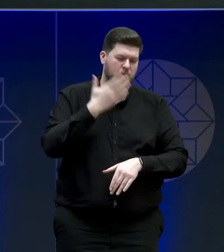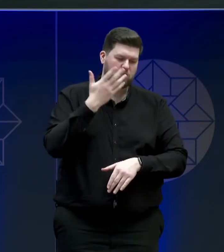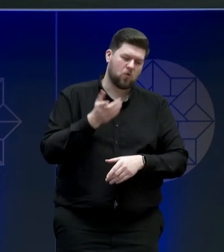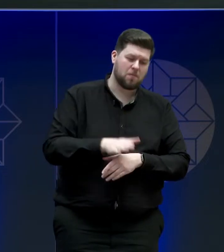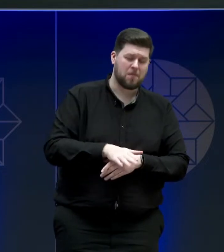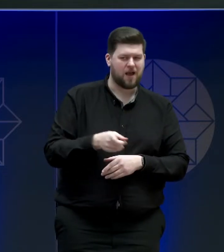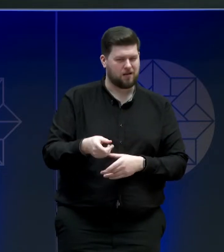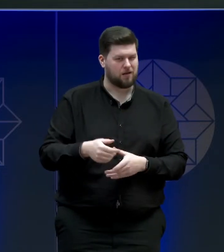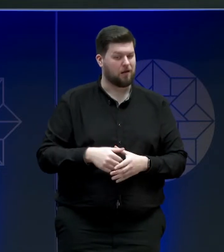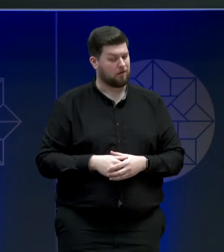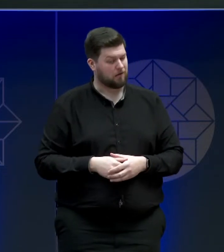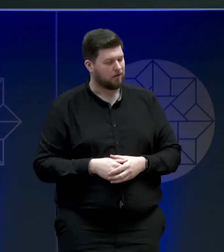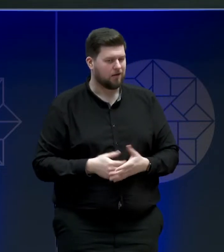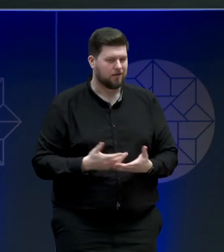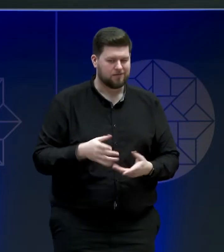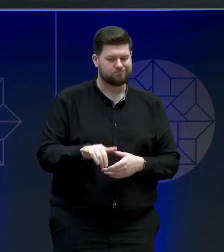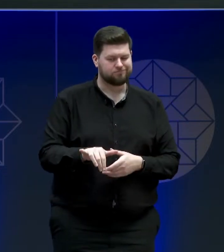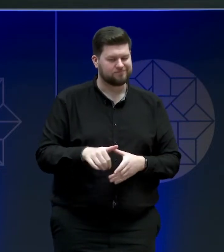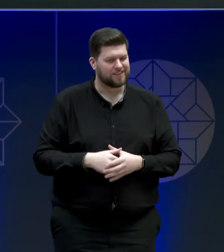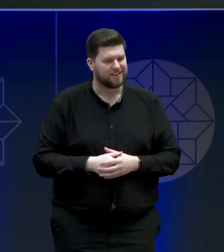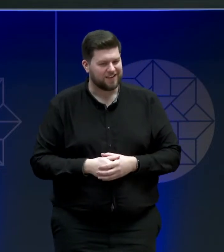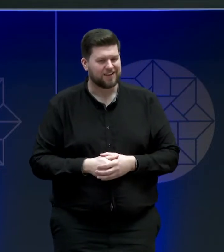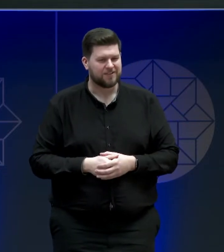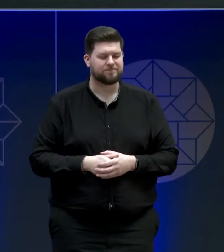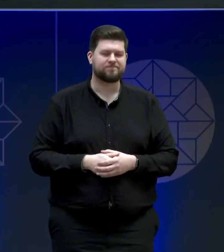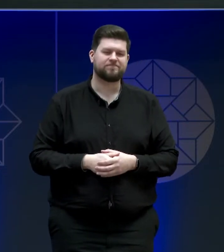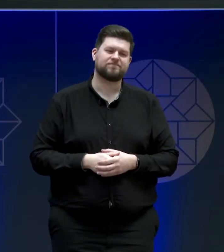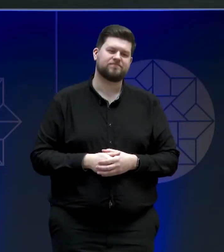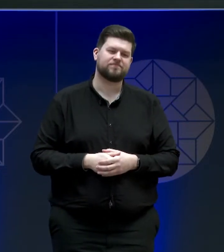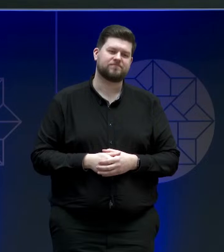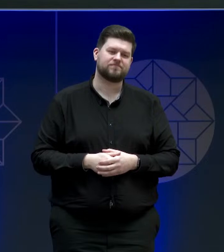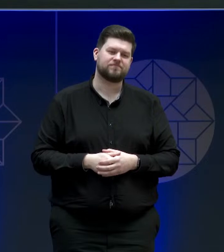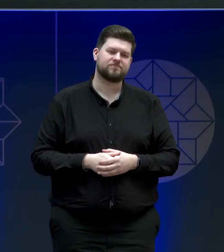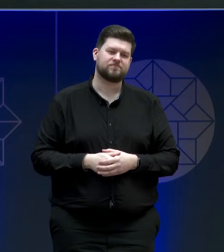was providing his requirements on Friday.